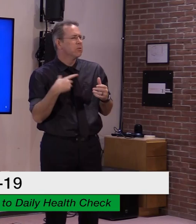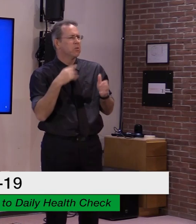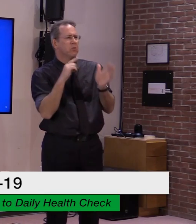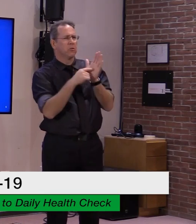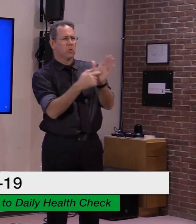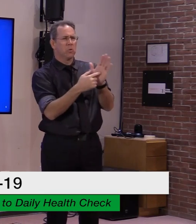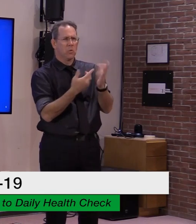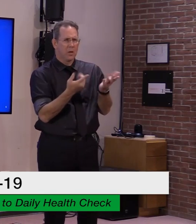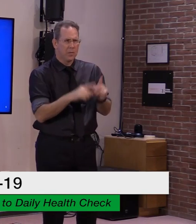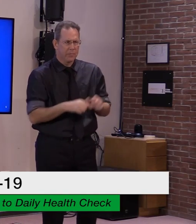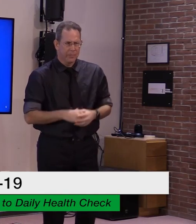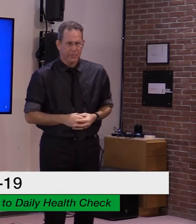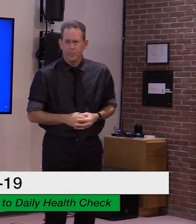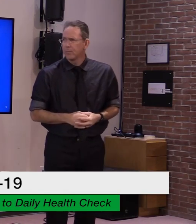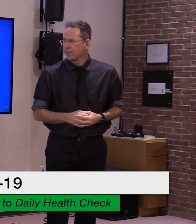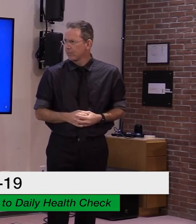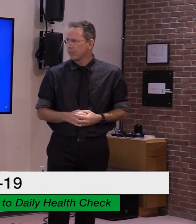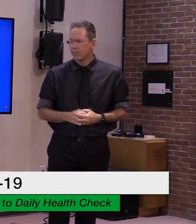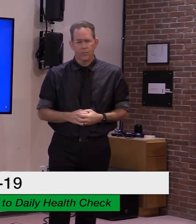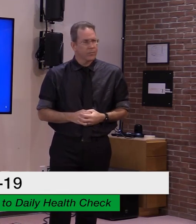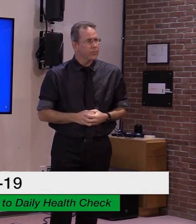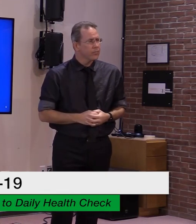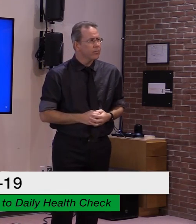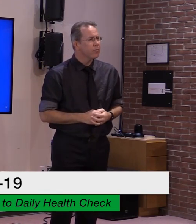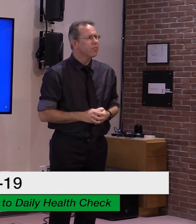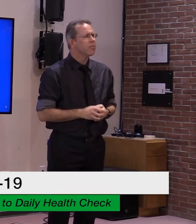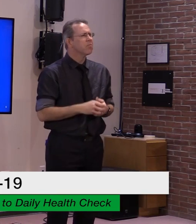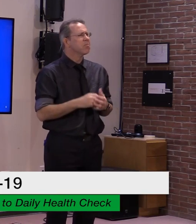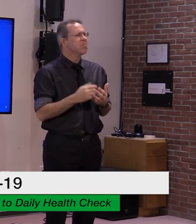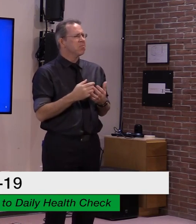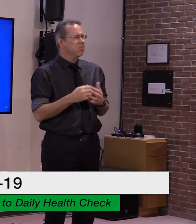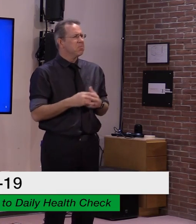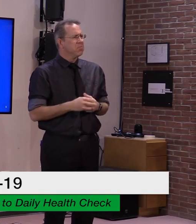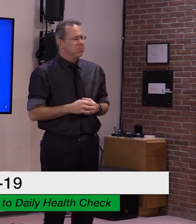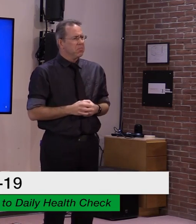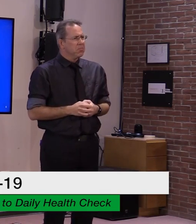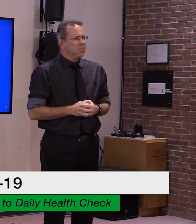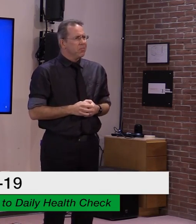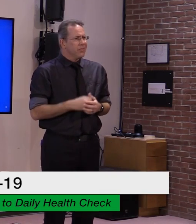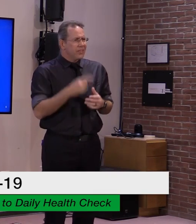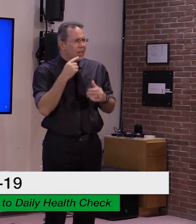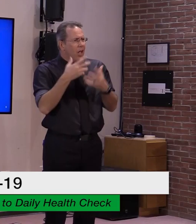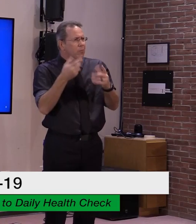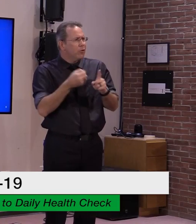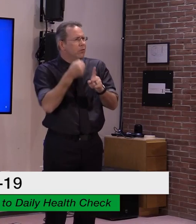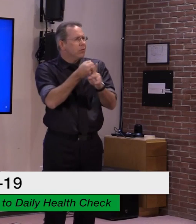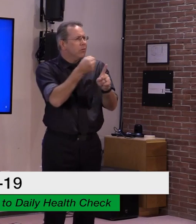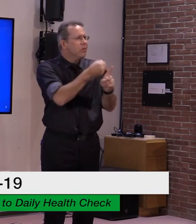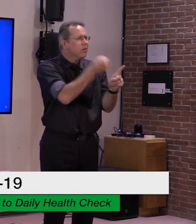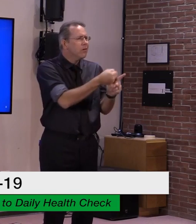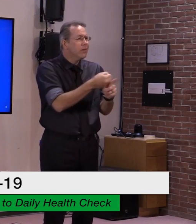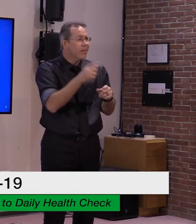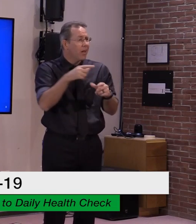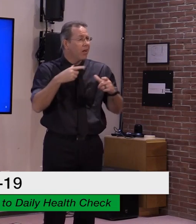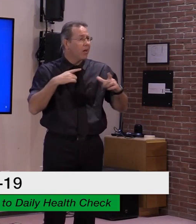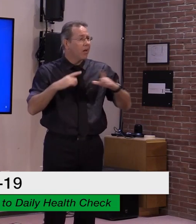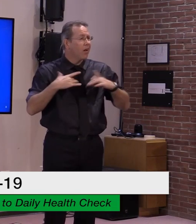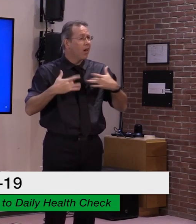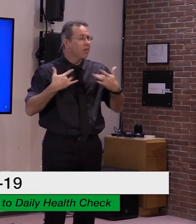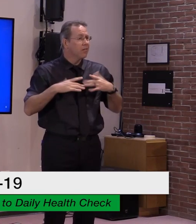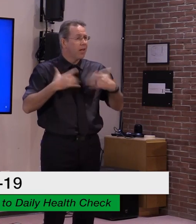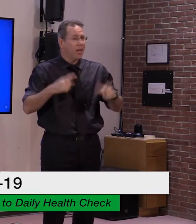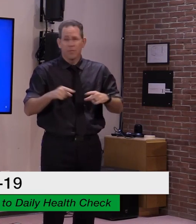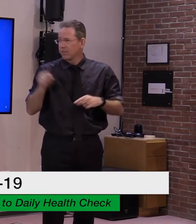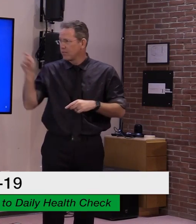and gatherings fueling increases broadly across the country while vermont was generally spared these previous